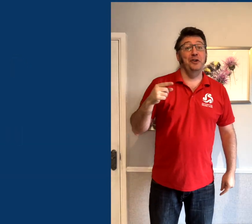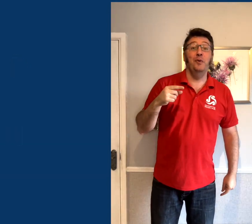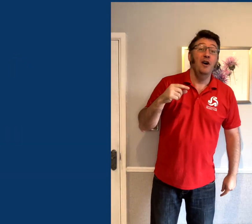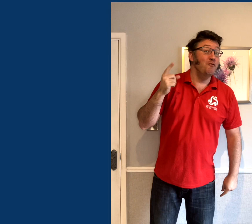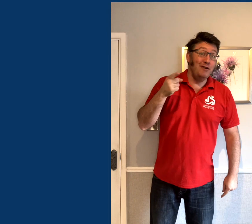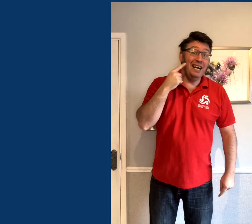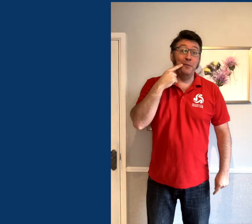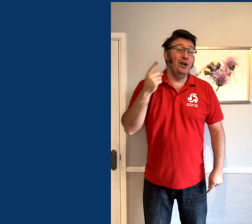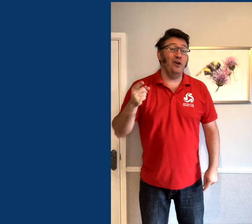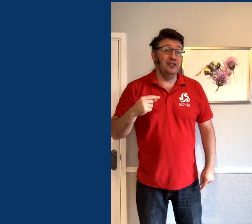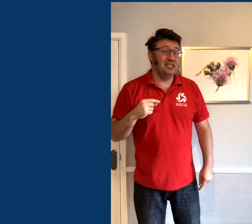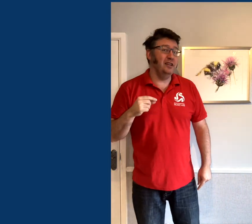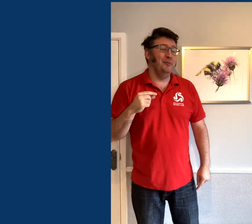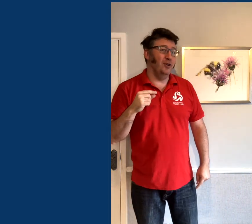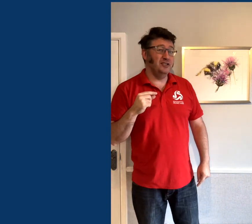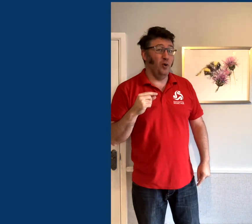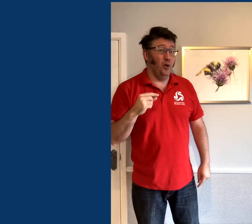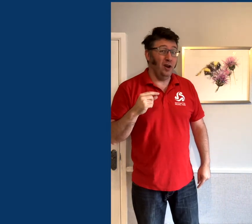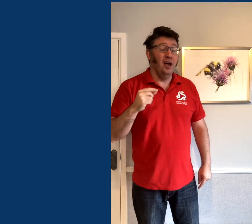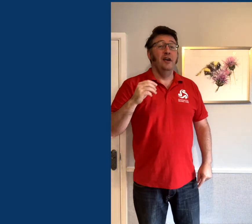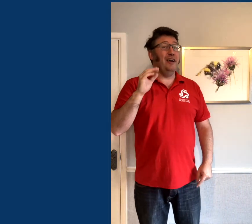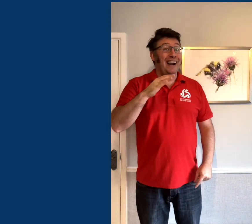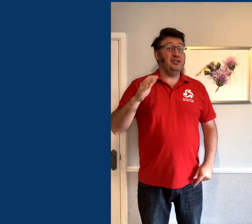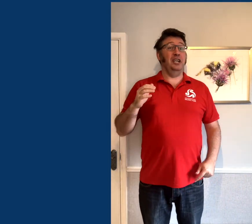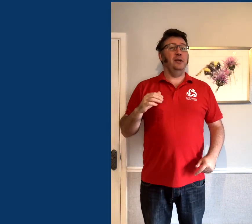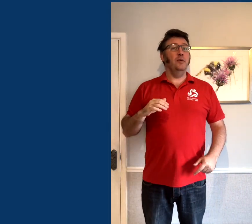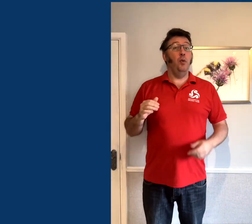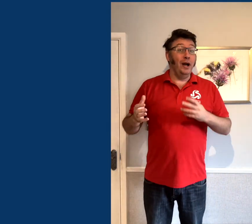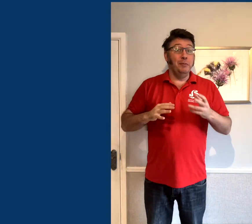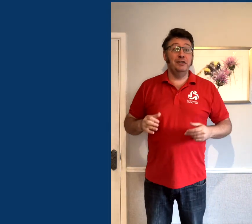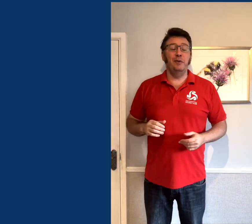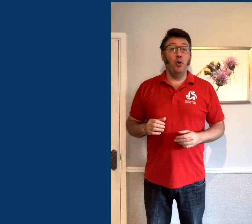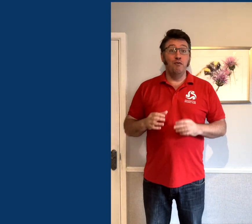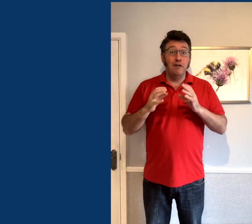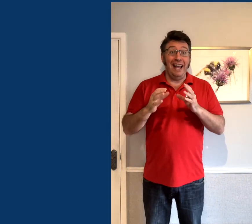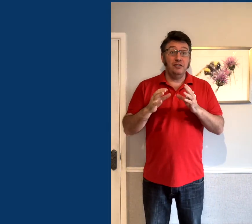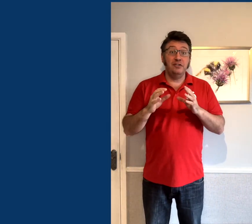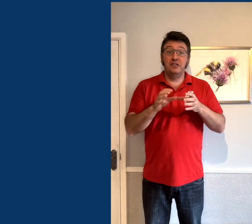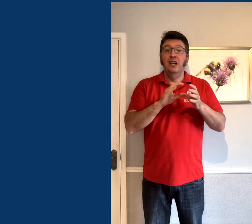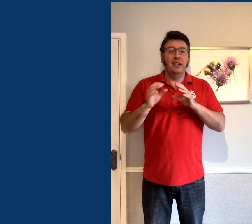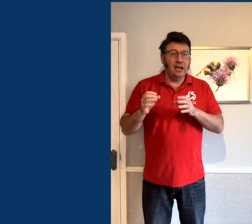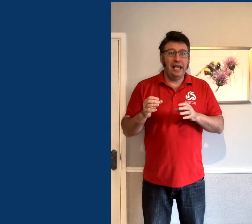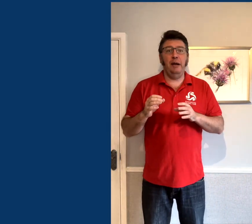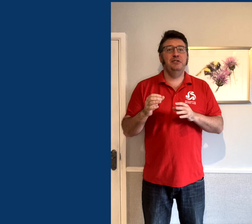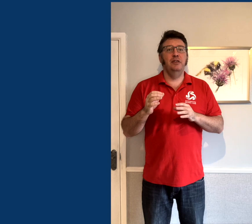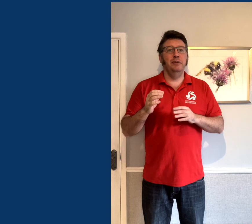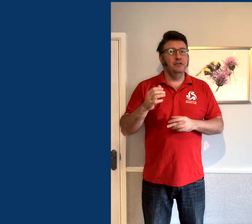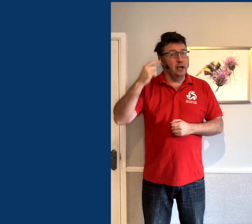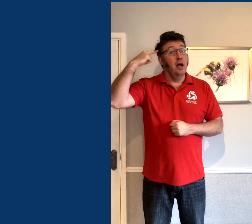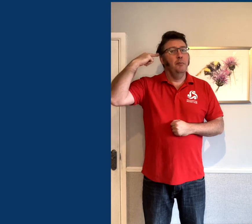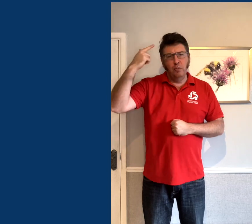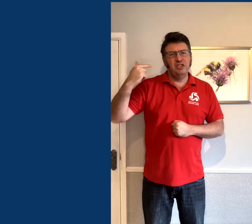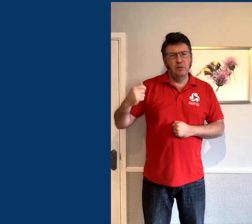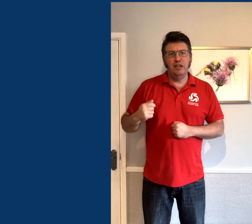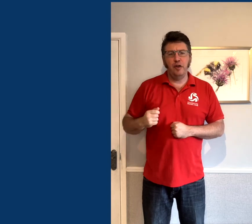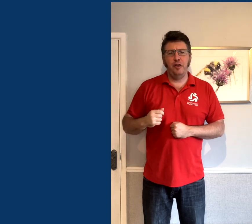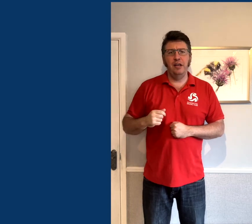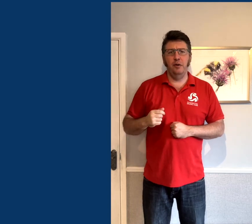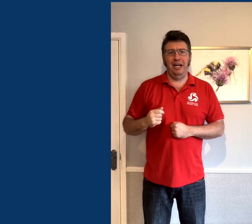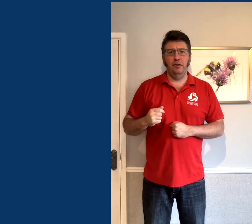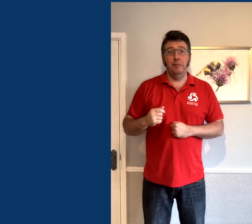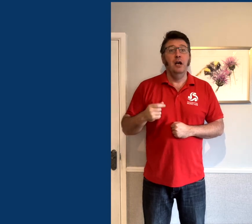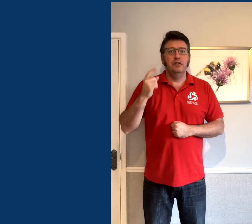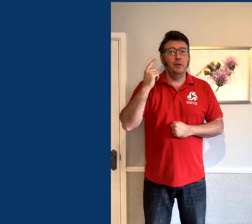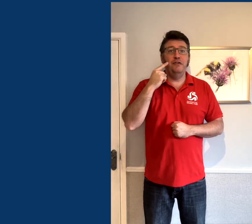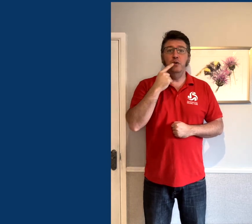the 1, 2? Really, we're not going to say them all at all. They're actually what in music we call rests, little gaps in the music, but we still need to